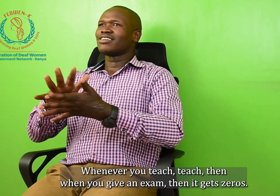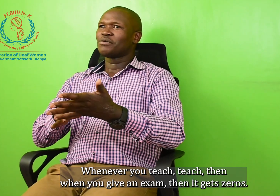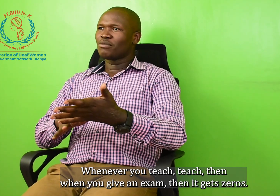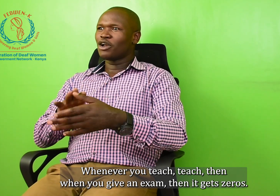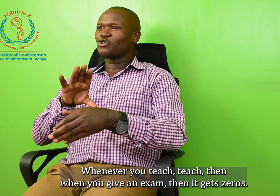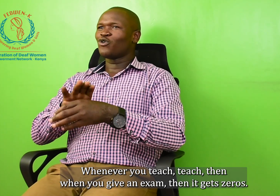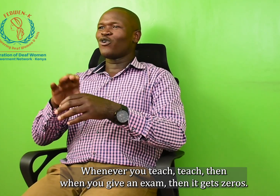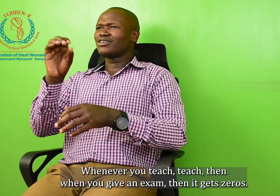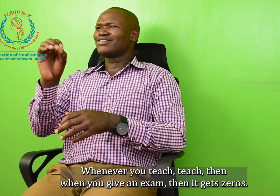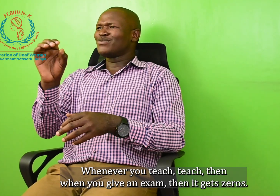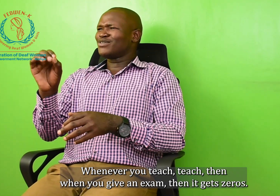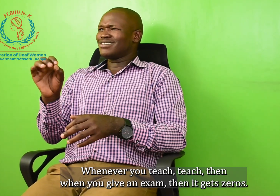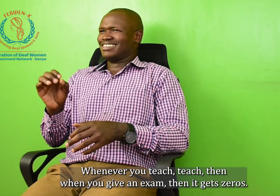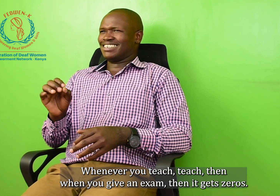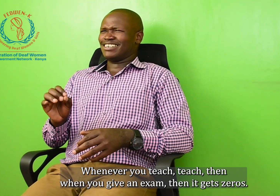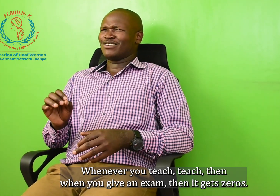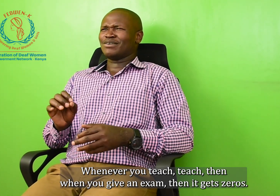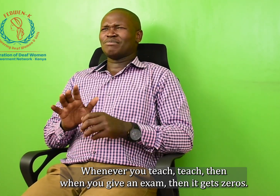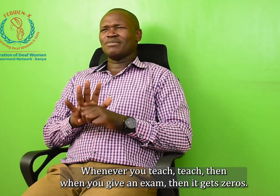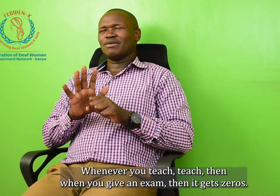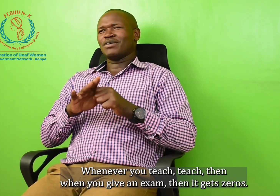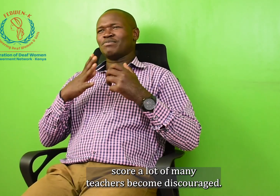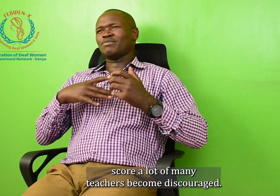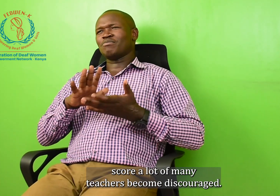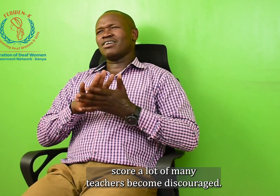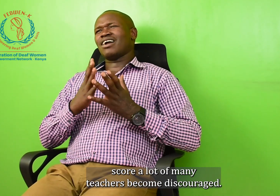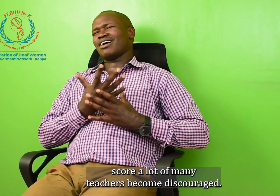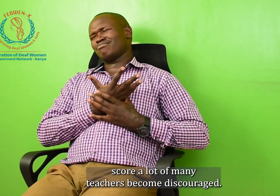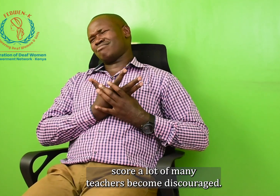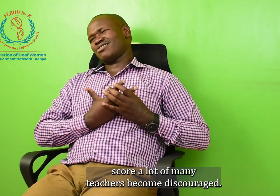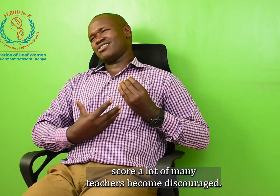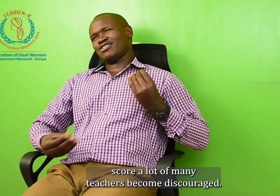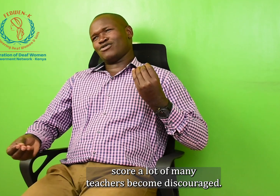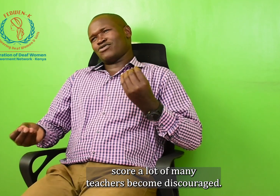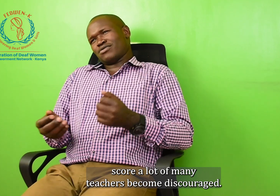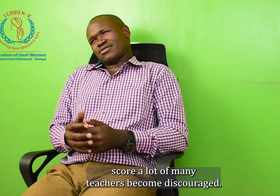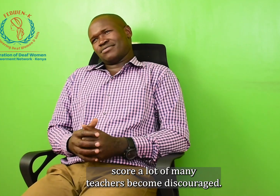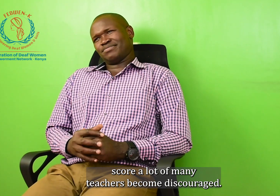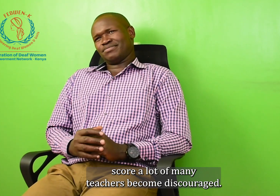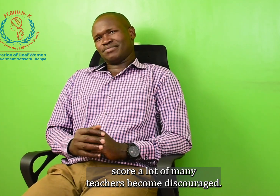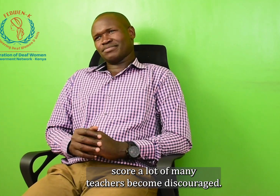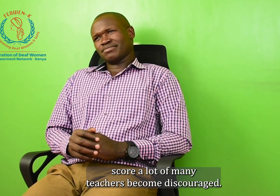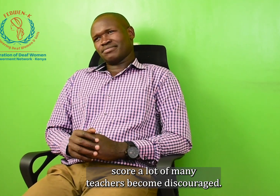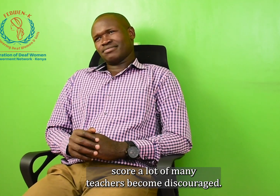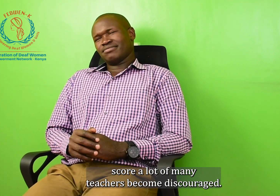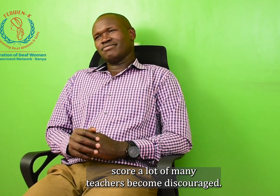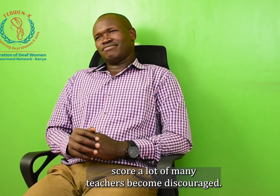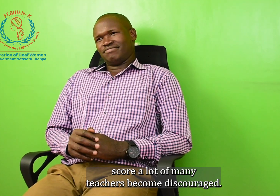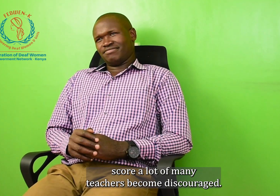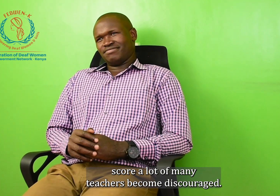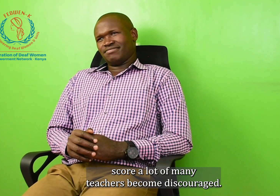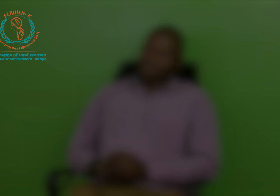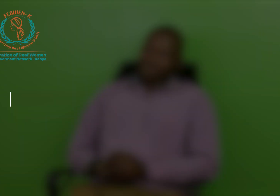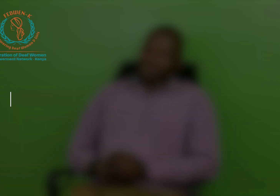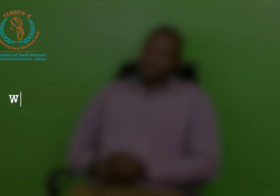you give an exam, then you get 0 scores. A lot of many teachers become discouraged.